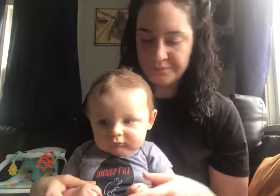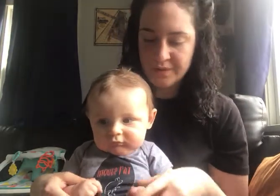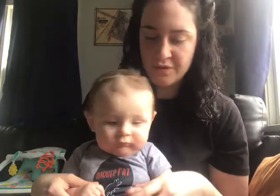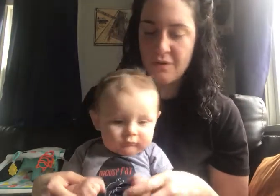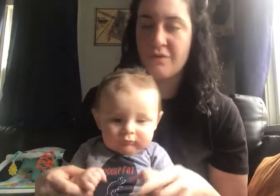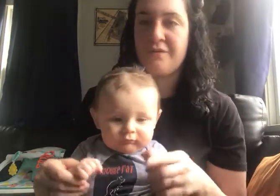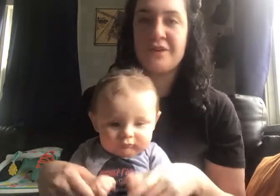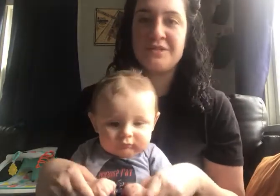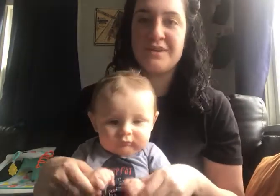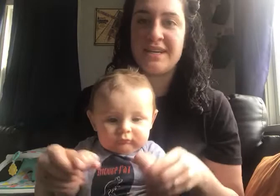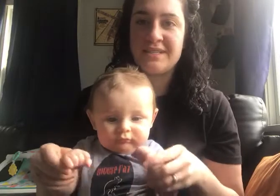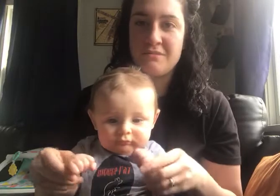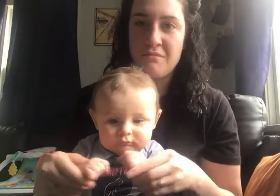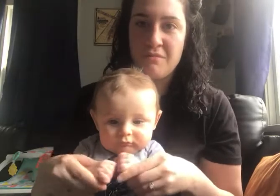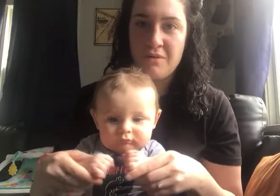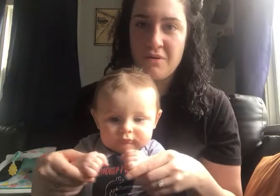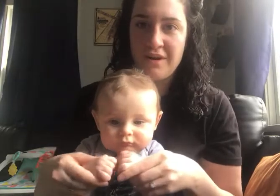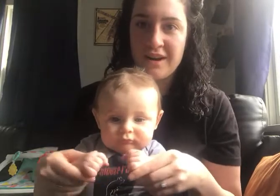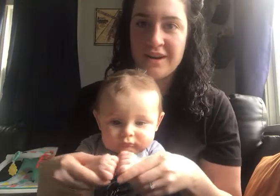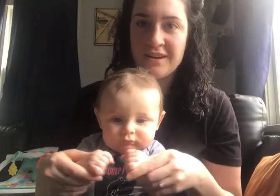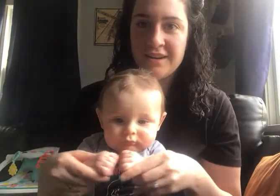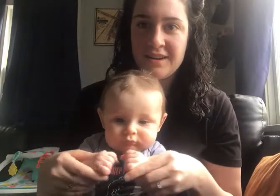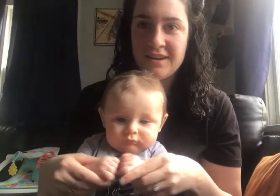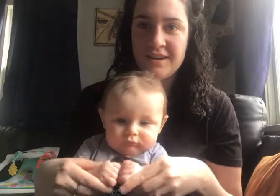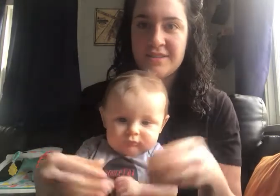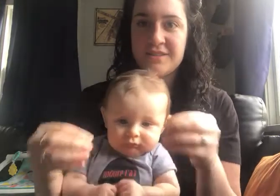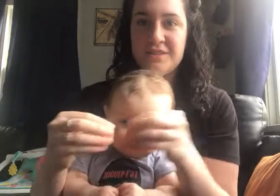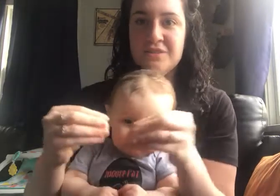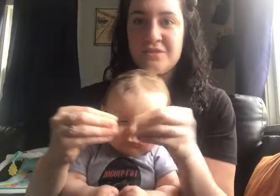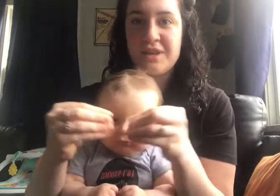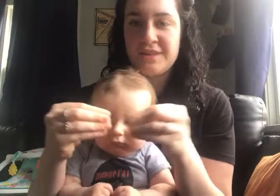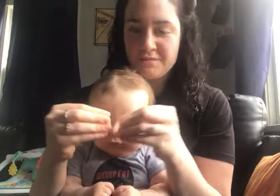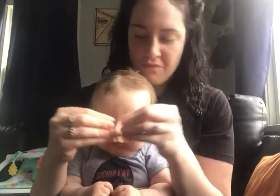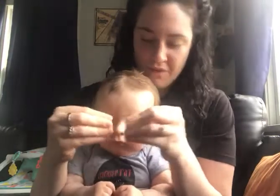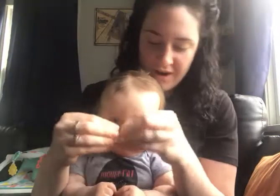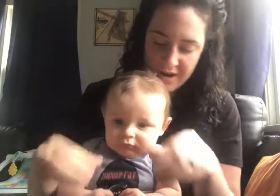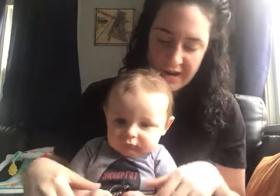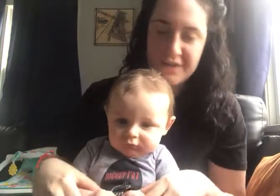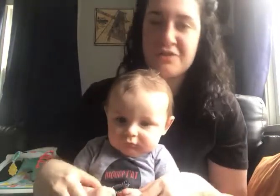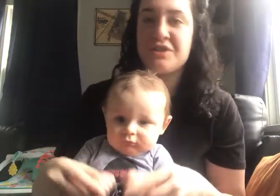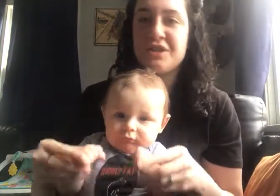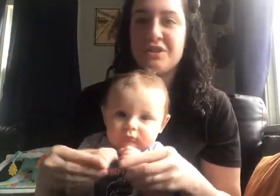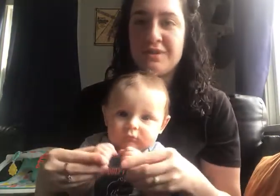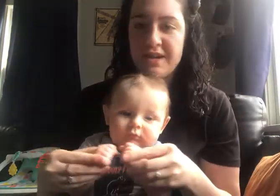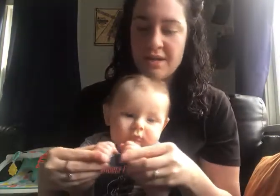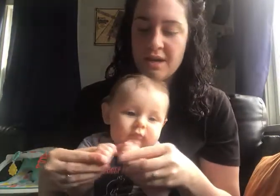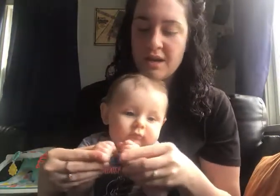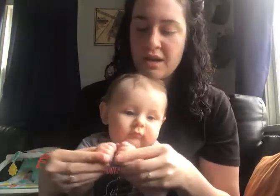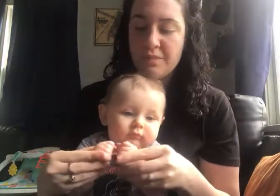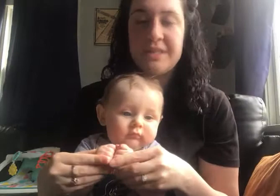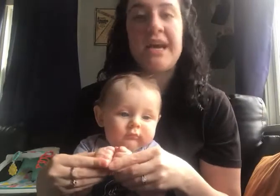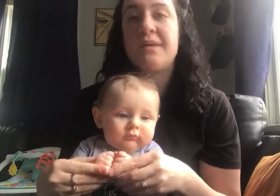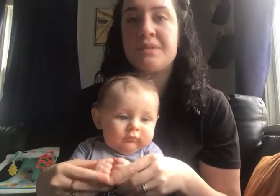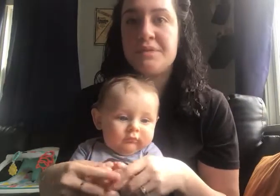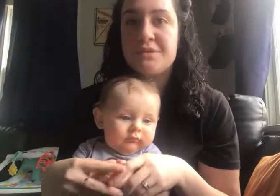So the first one is more. So you just go like this more and I usually do it a couple times in between